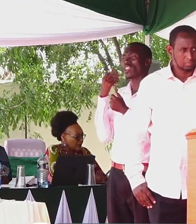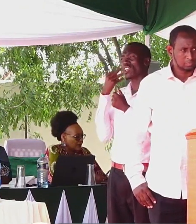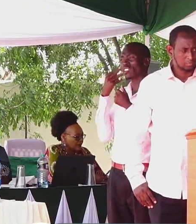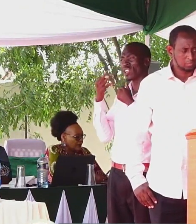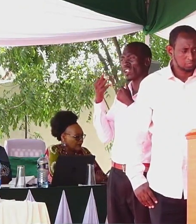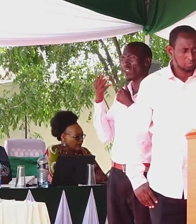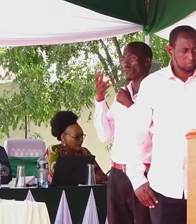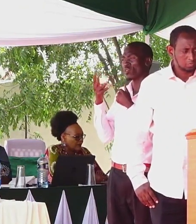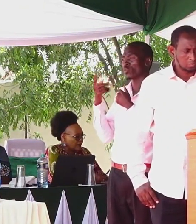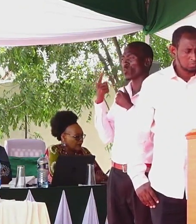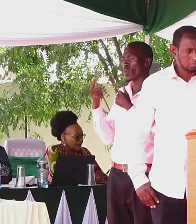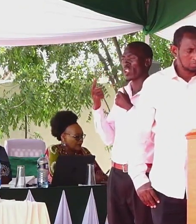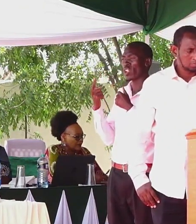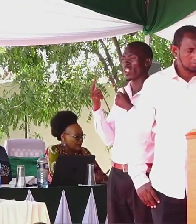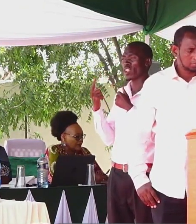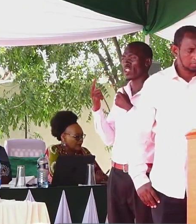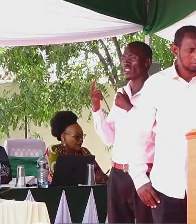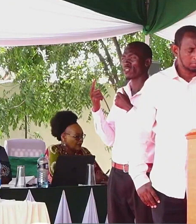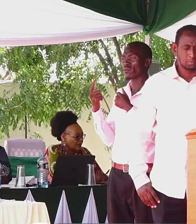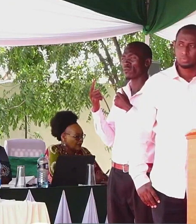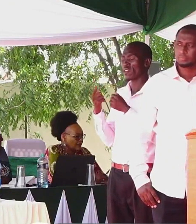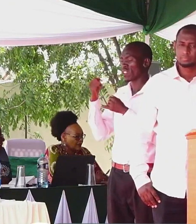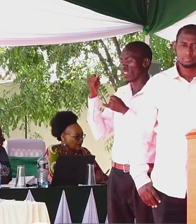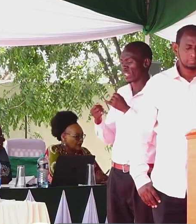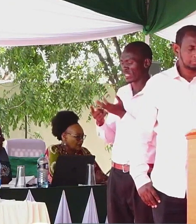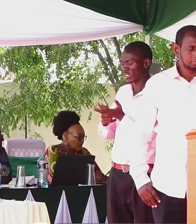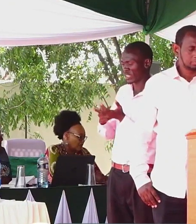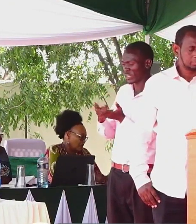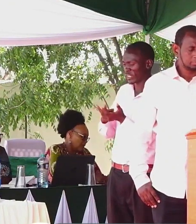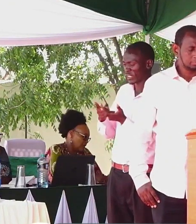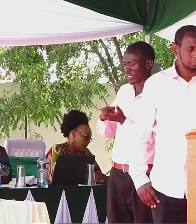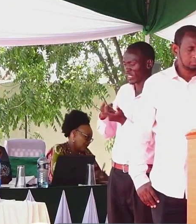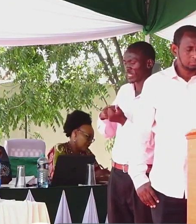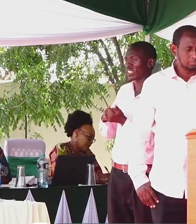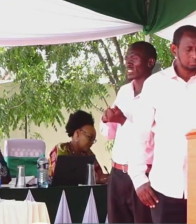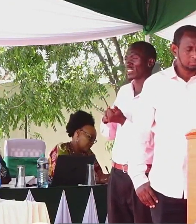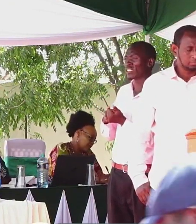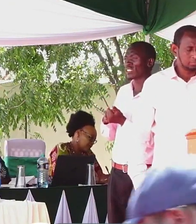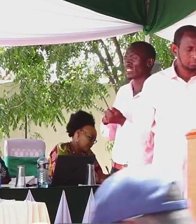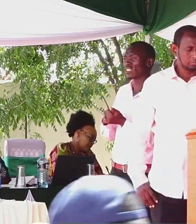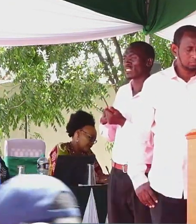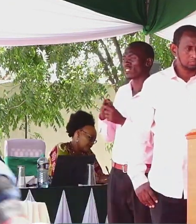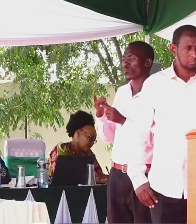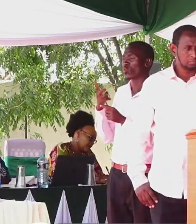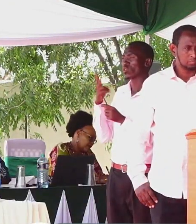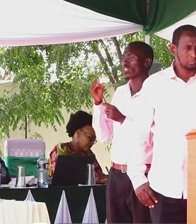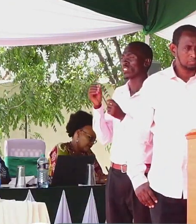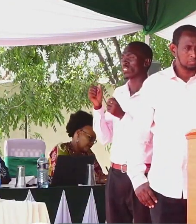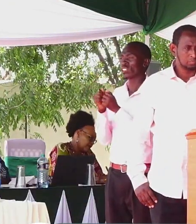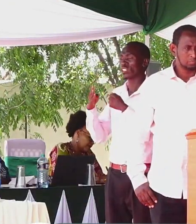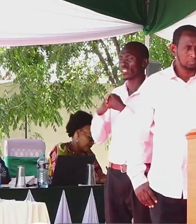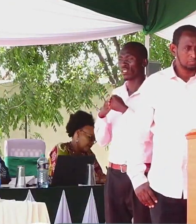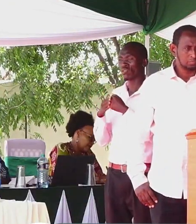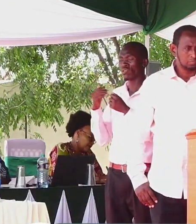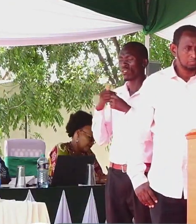841,353. That was as per the last census 2019. And we have a landmass of